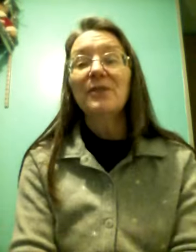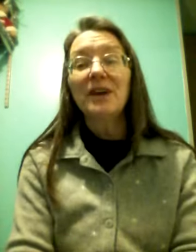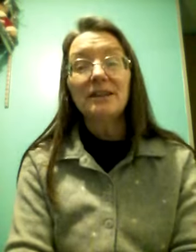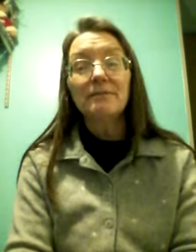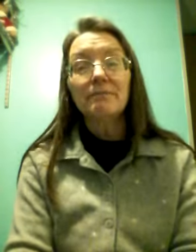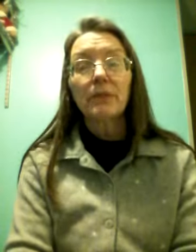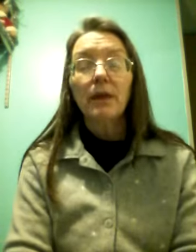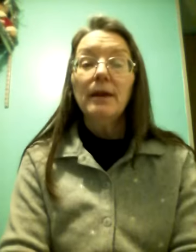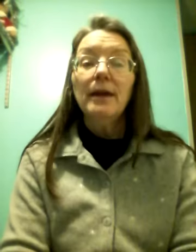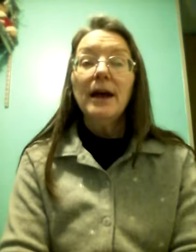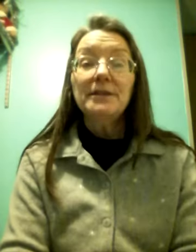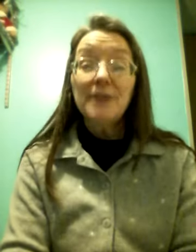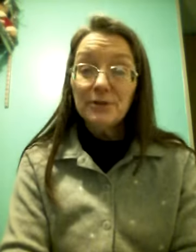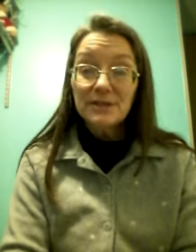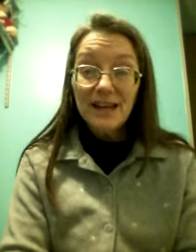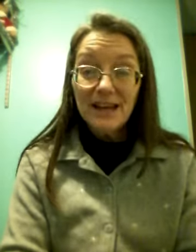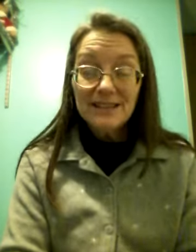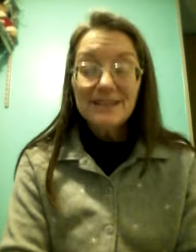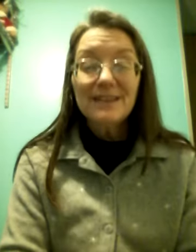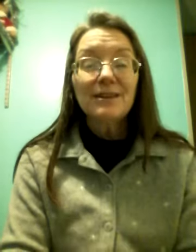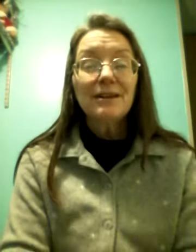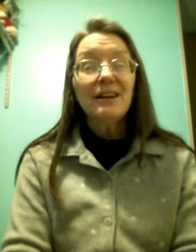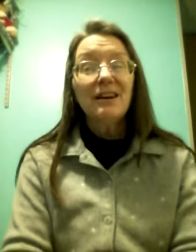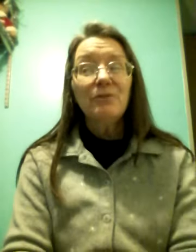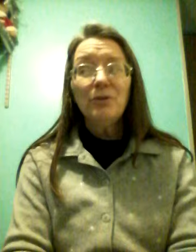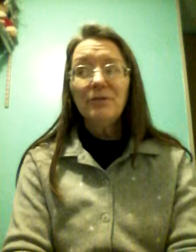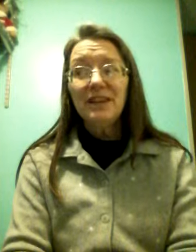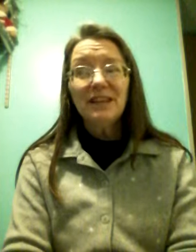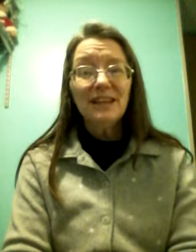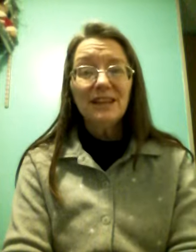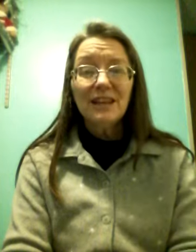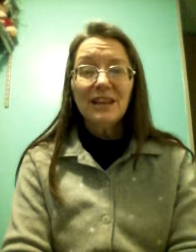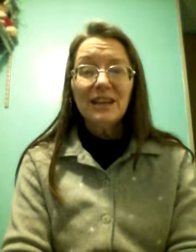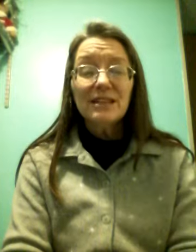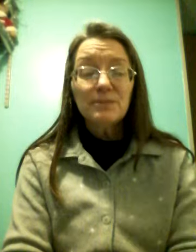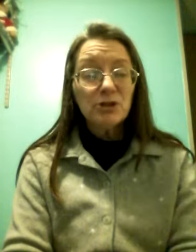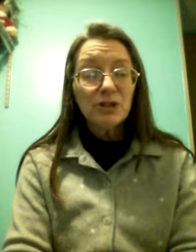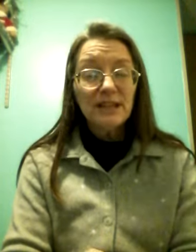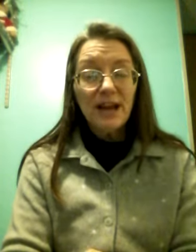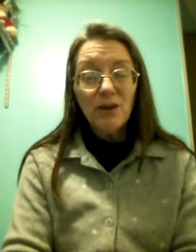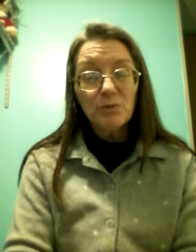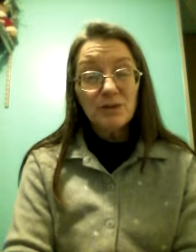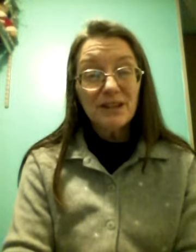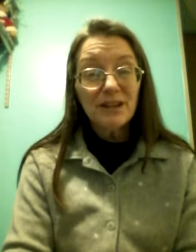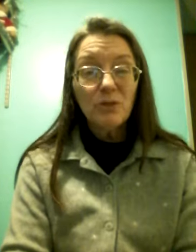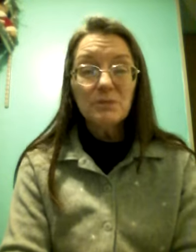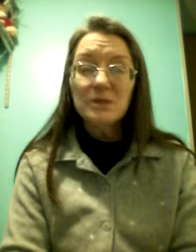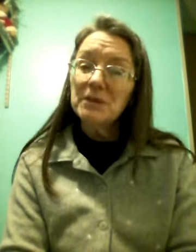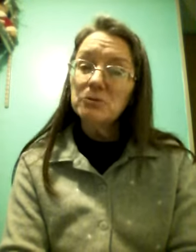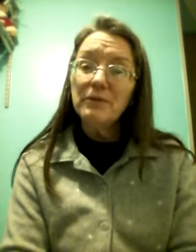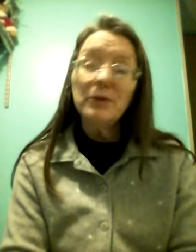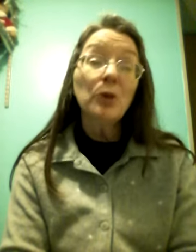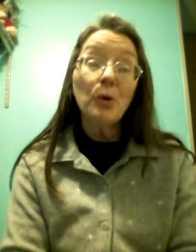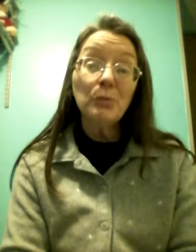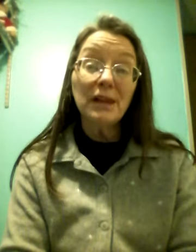right. Another sign for feeling, especially now when we're stuck at home, sometimes we feel lonely,